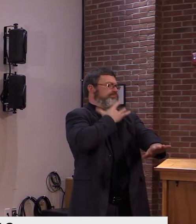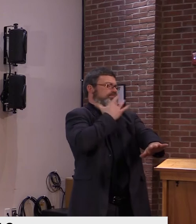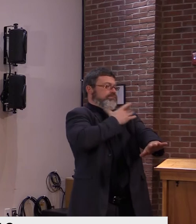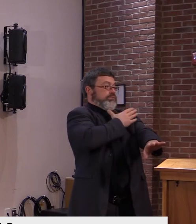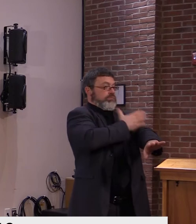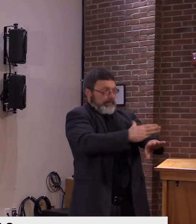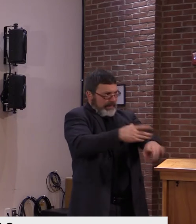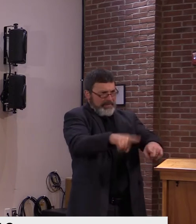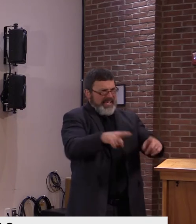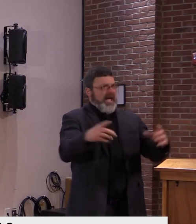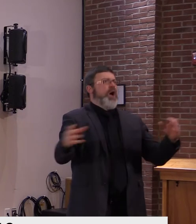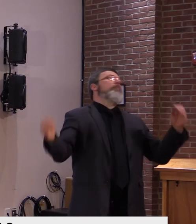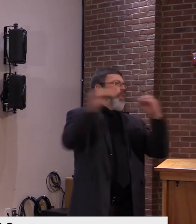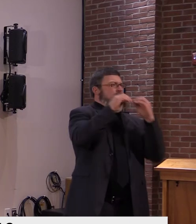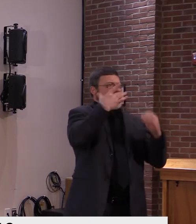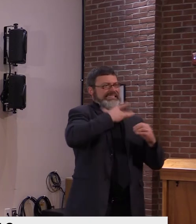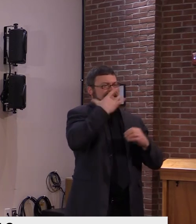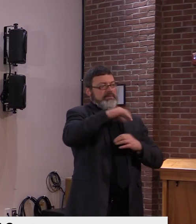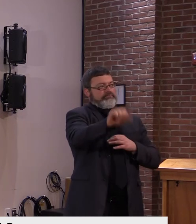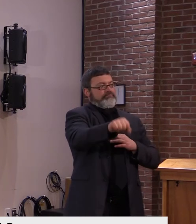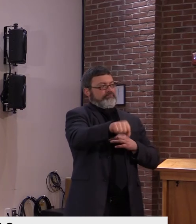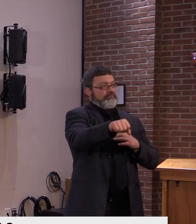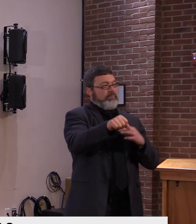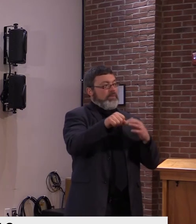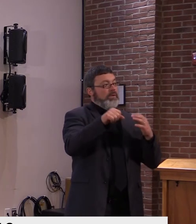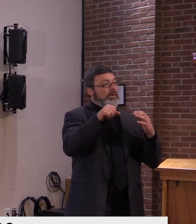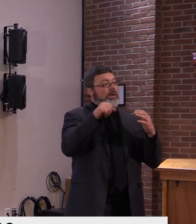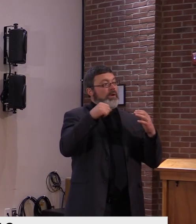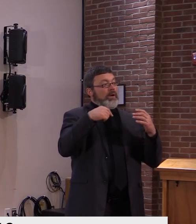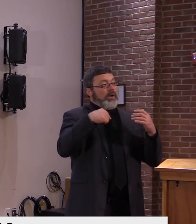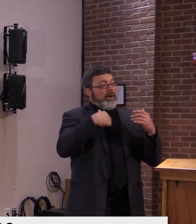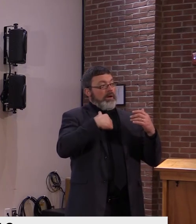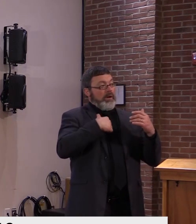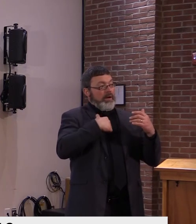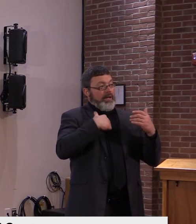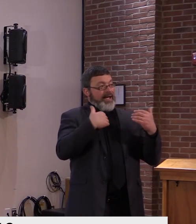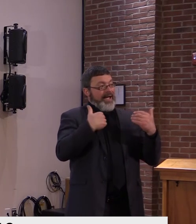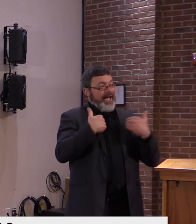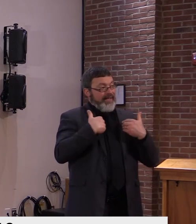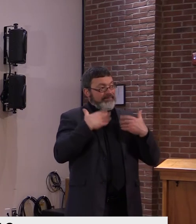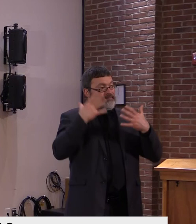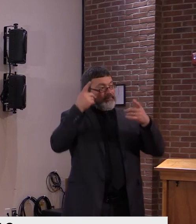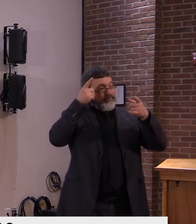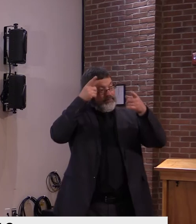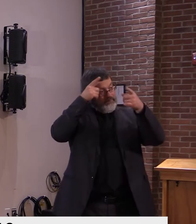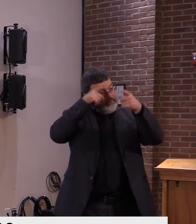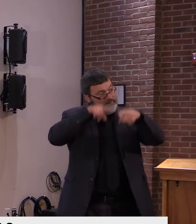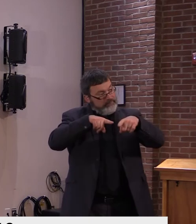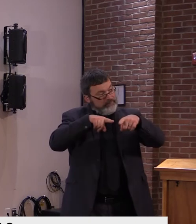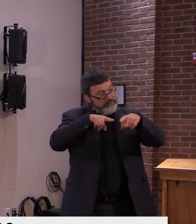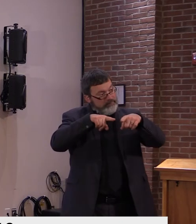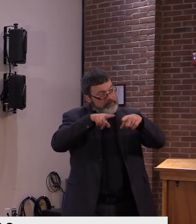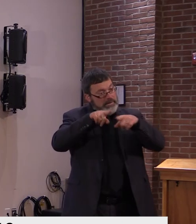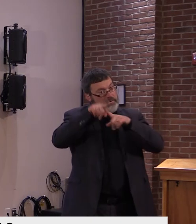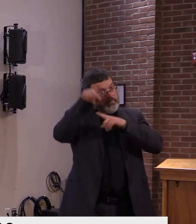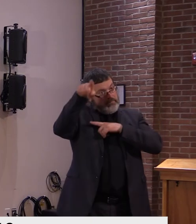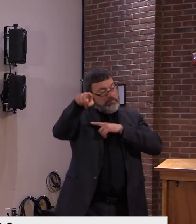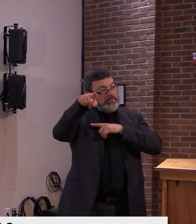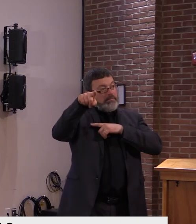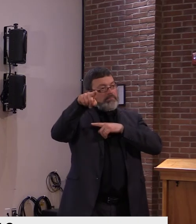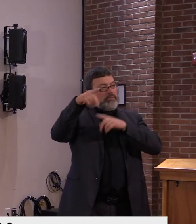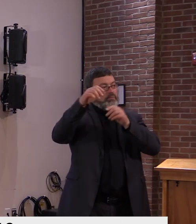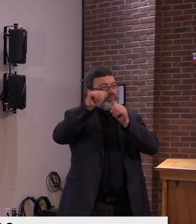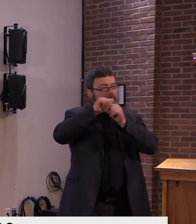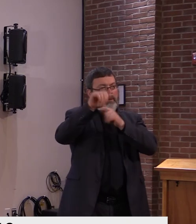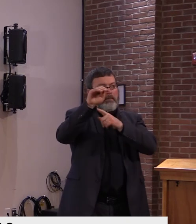have, through Dale, and Monica is the commissioner of Dale, have met with various